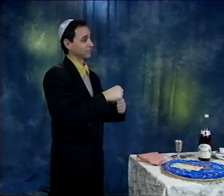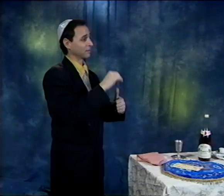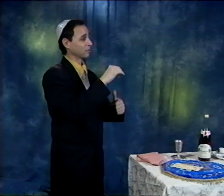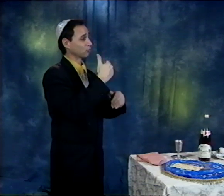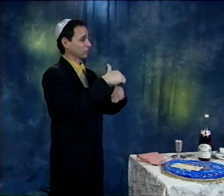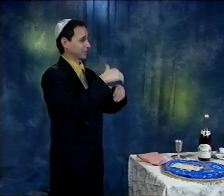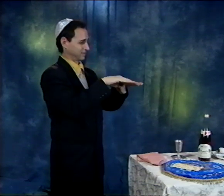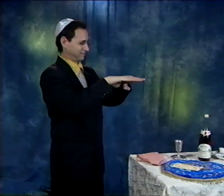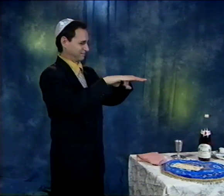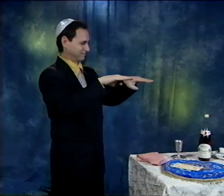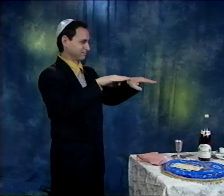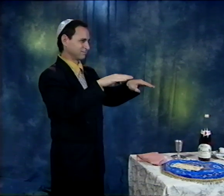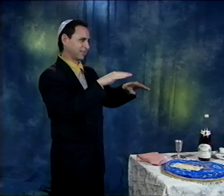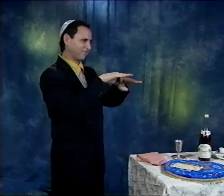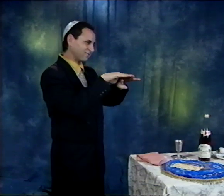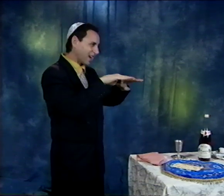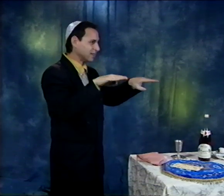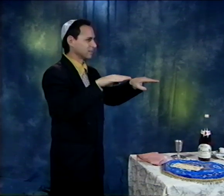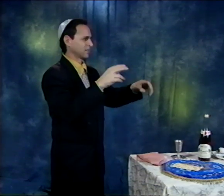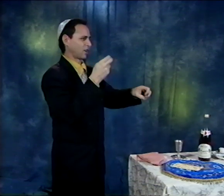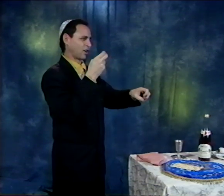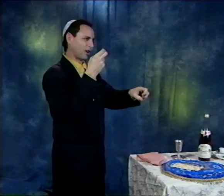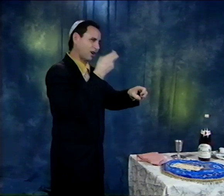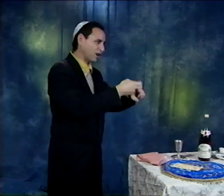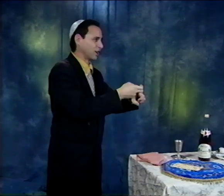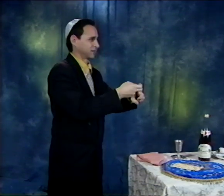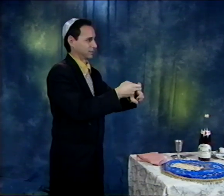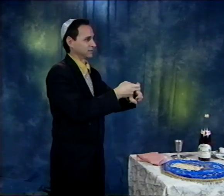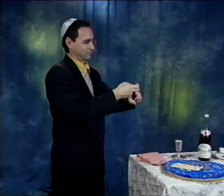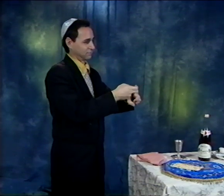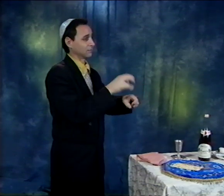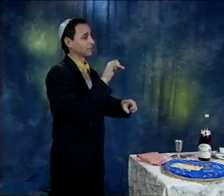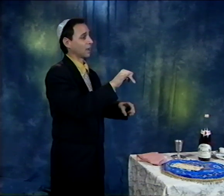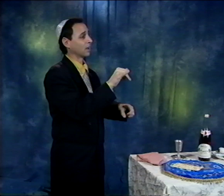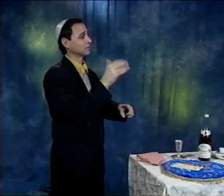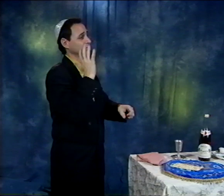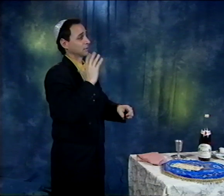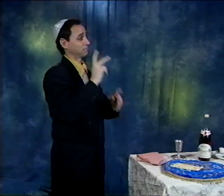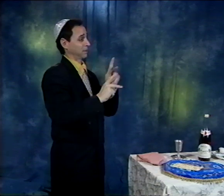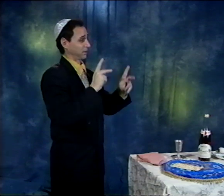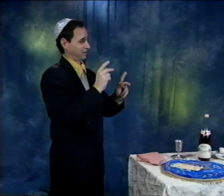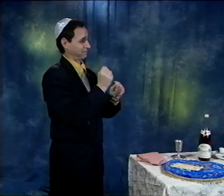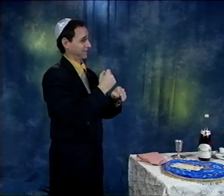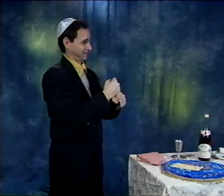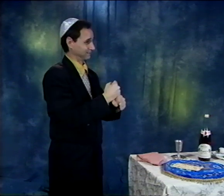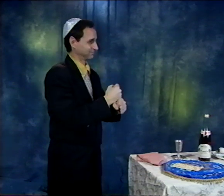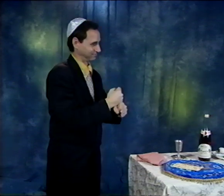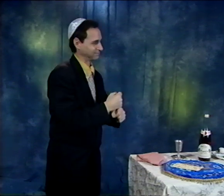remember that the bread was flat and hard that our ancestors made.